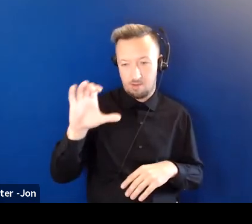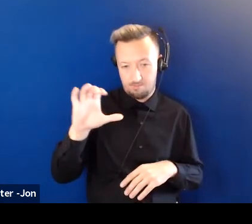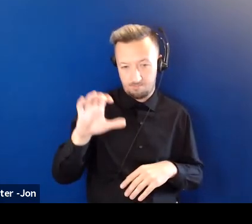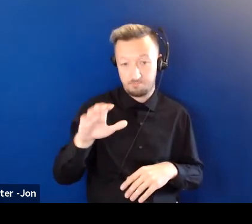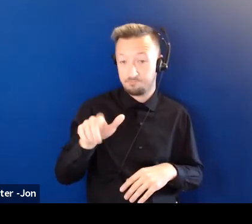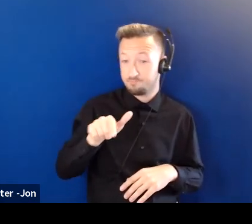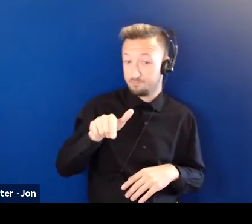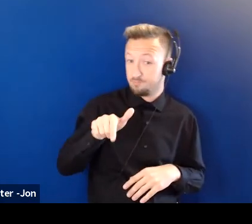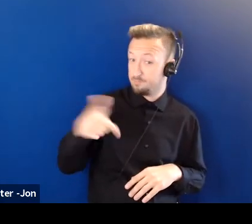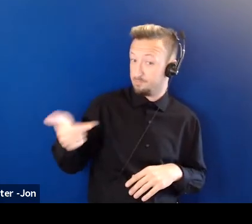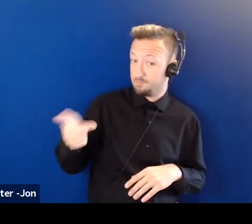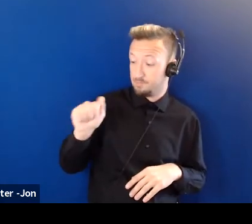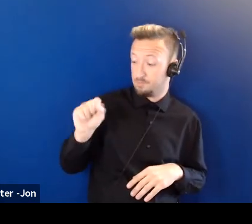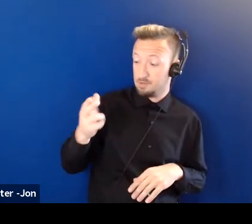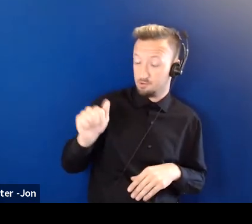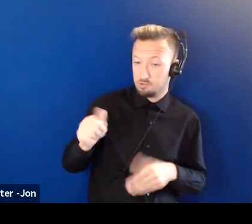to let Aja introduce herself.